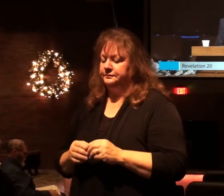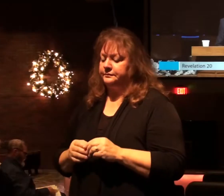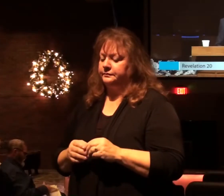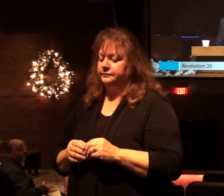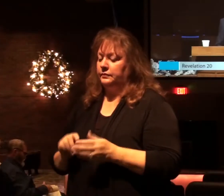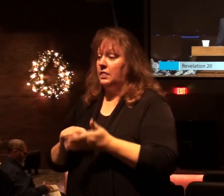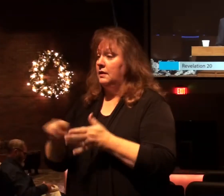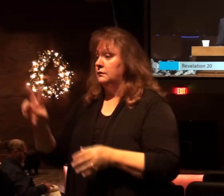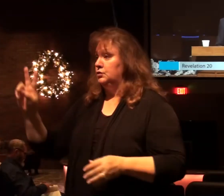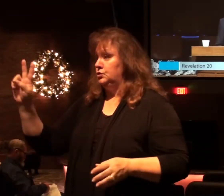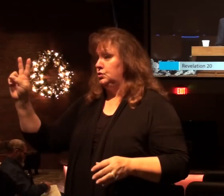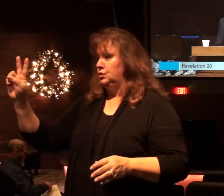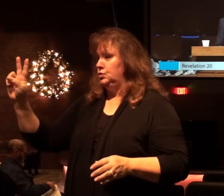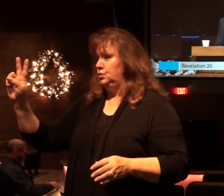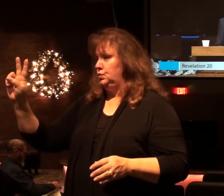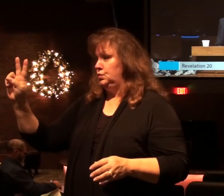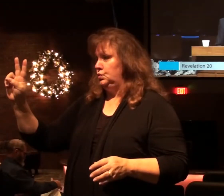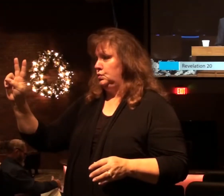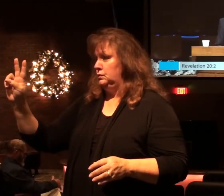Verse 2.